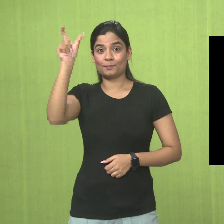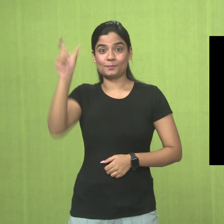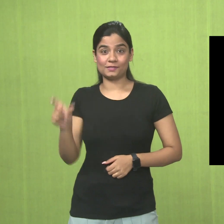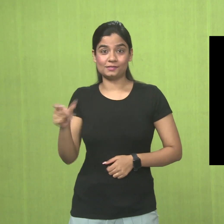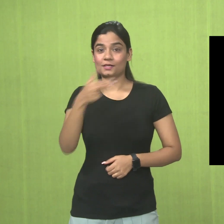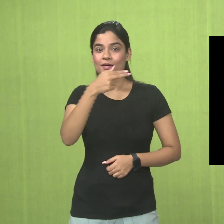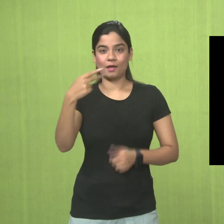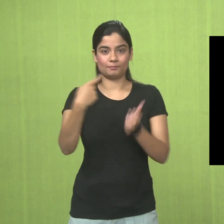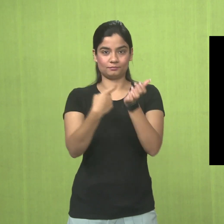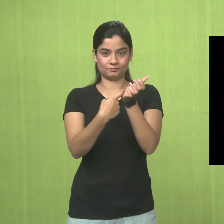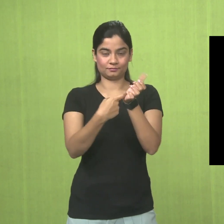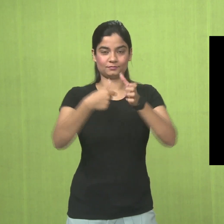Om and Ramu.